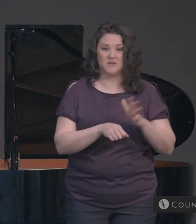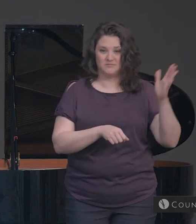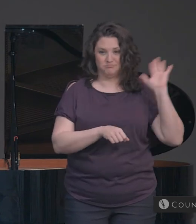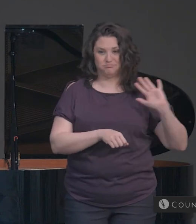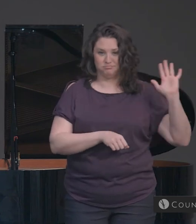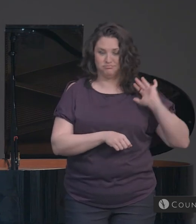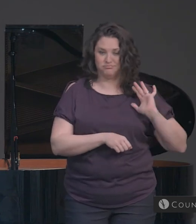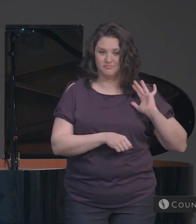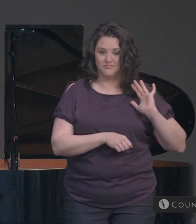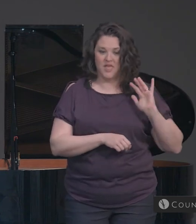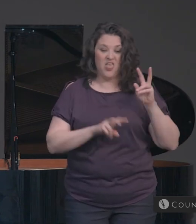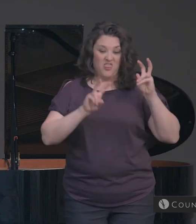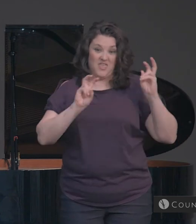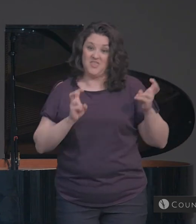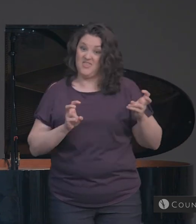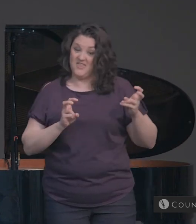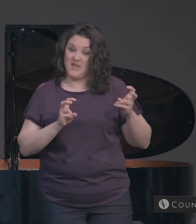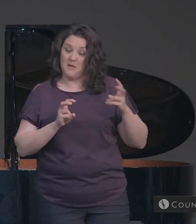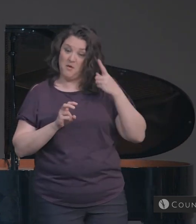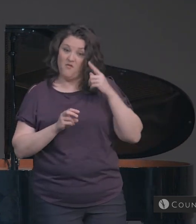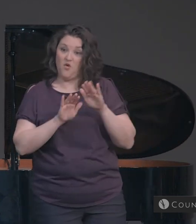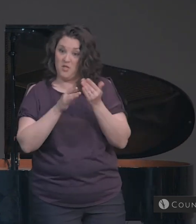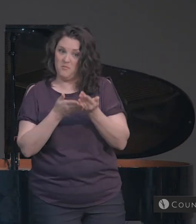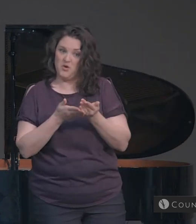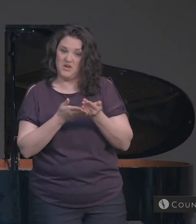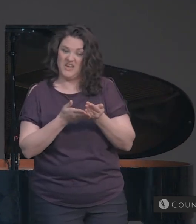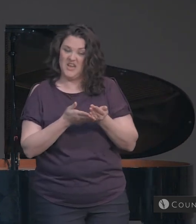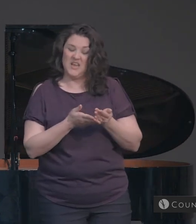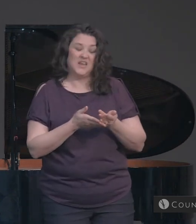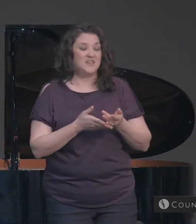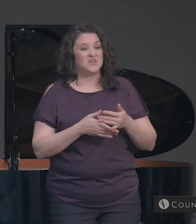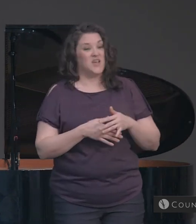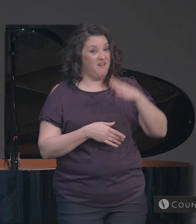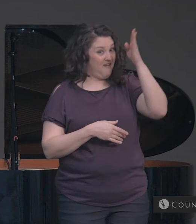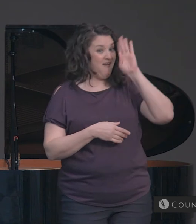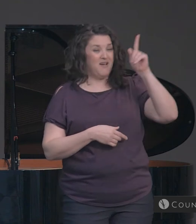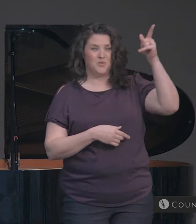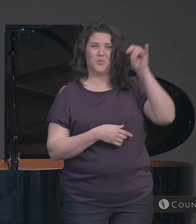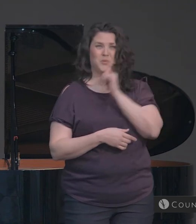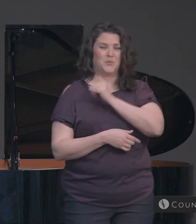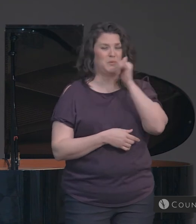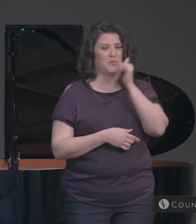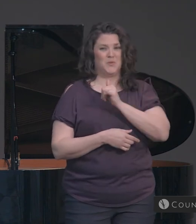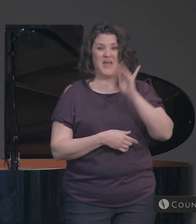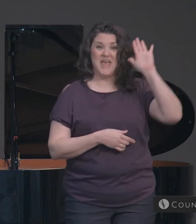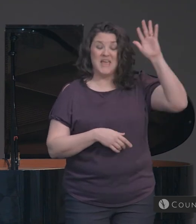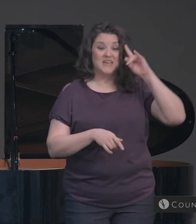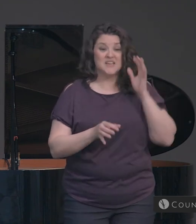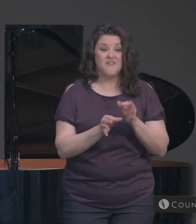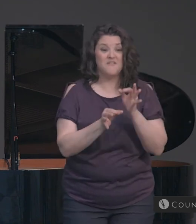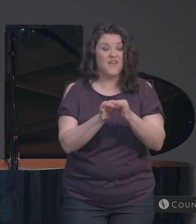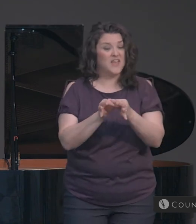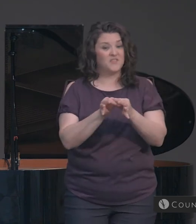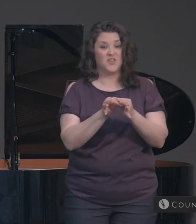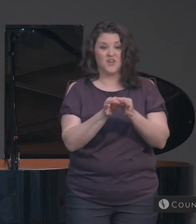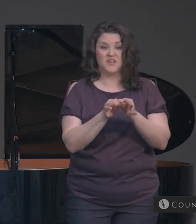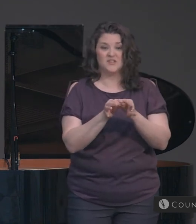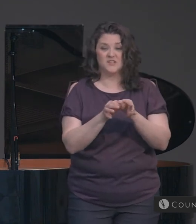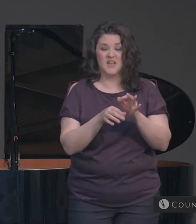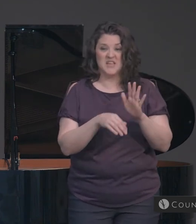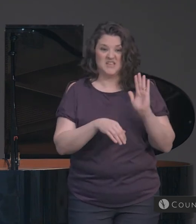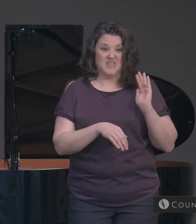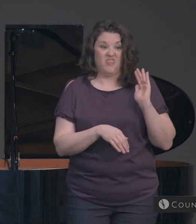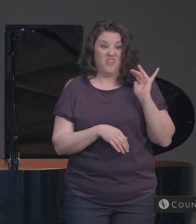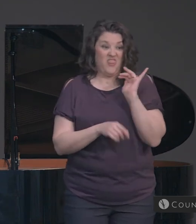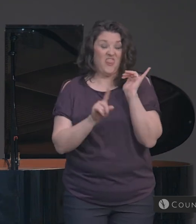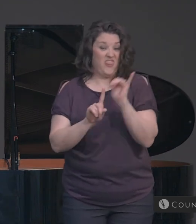for this book is the faithfulness of a fearsome God is the foundation for our hope. In the first section of the book, Michael